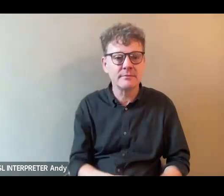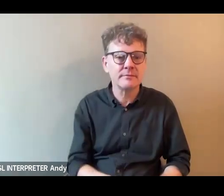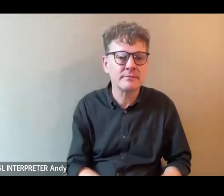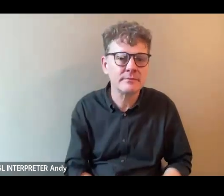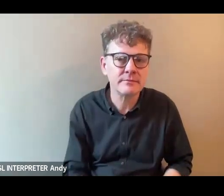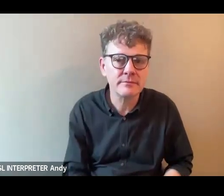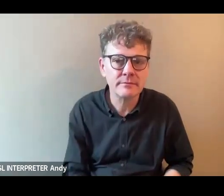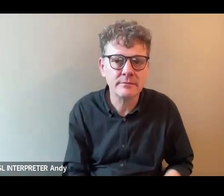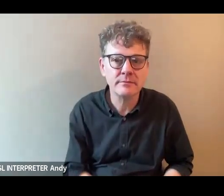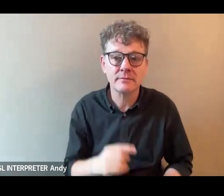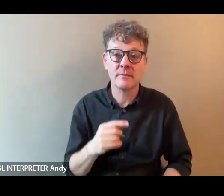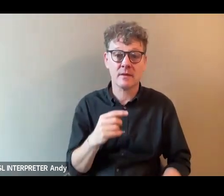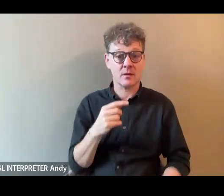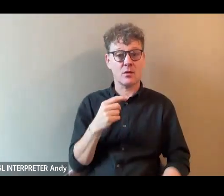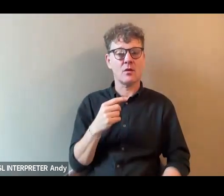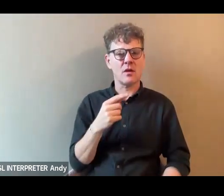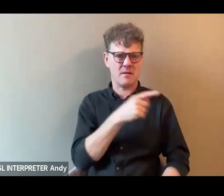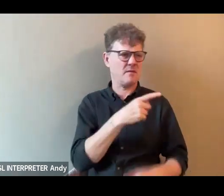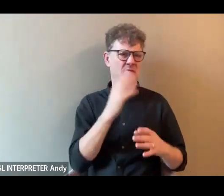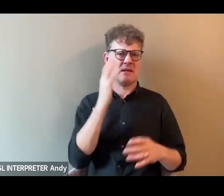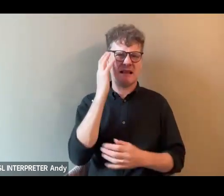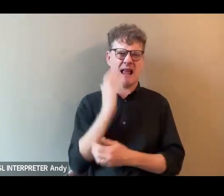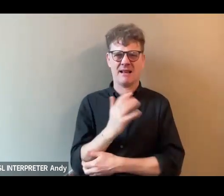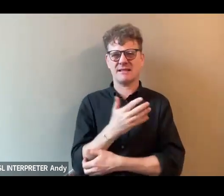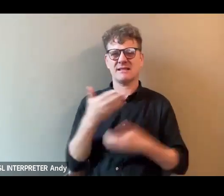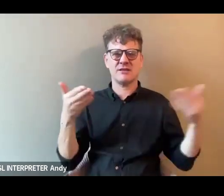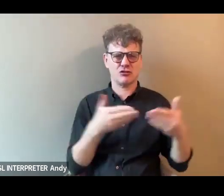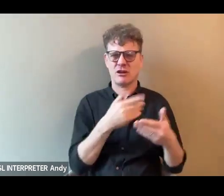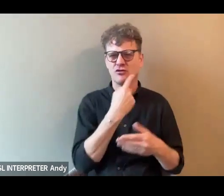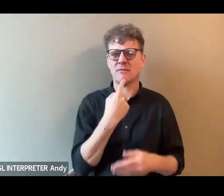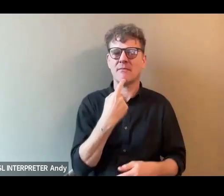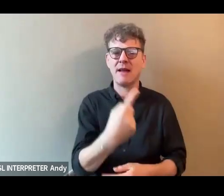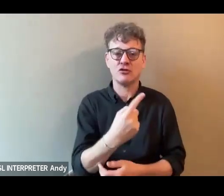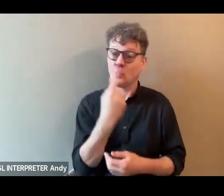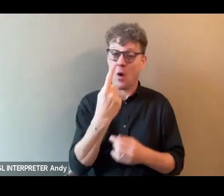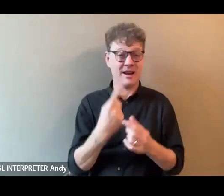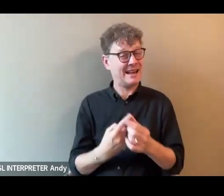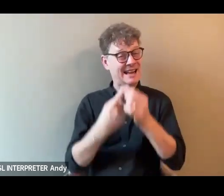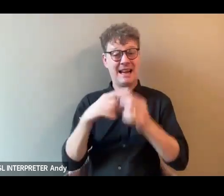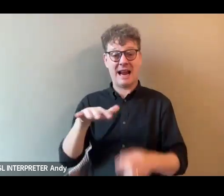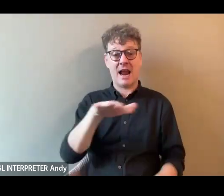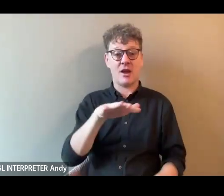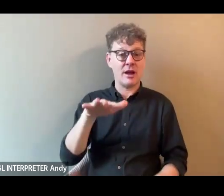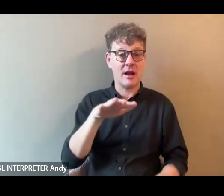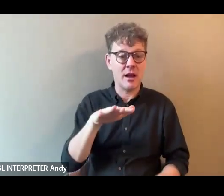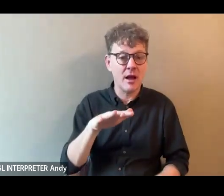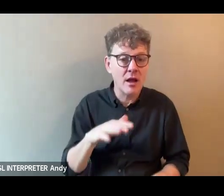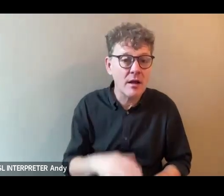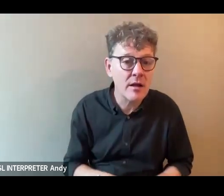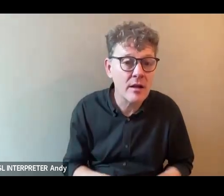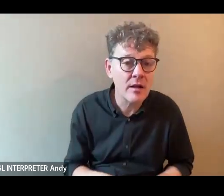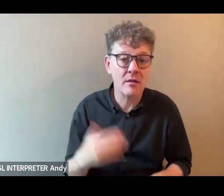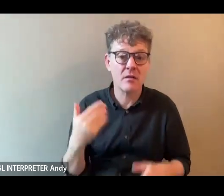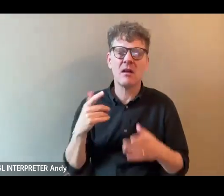looked at, and it's been mentioned already with Kate's introduction, is that a key area that we've looked at is what has